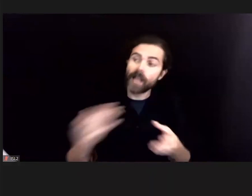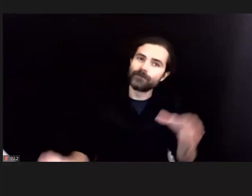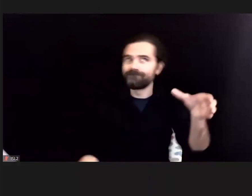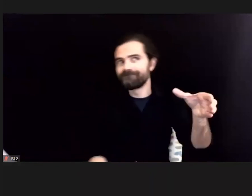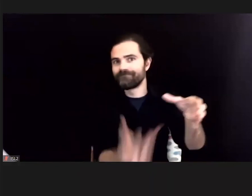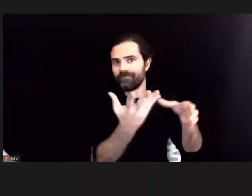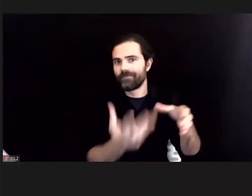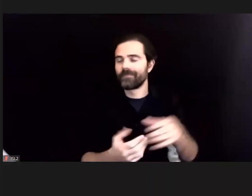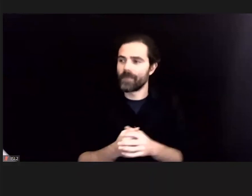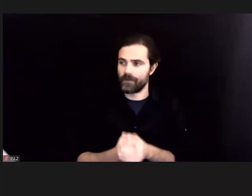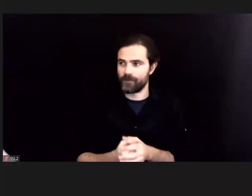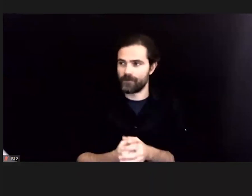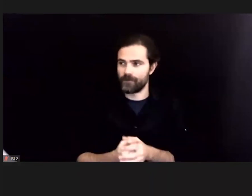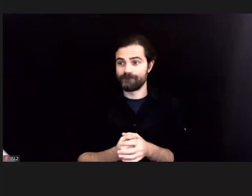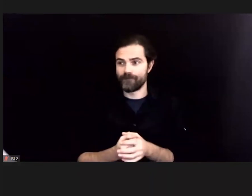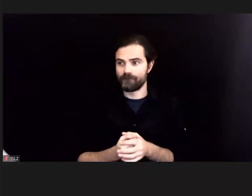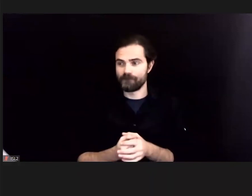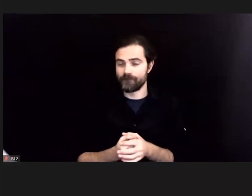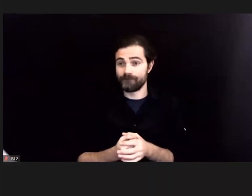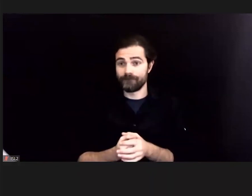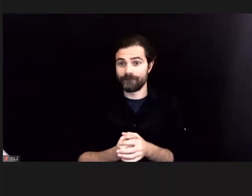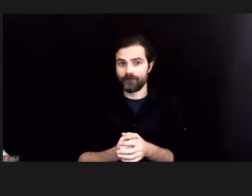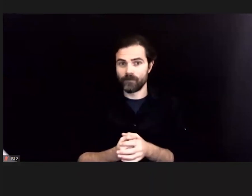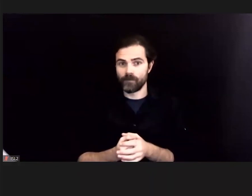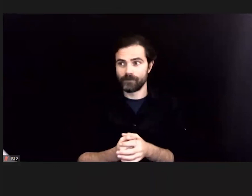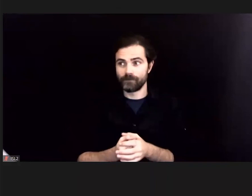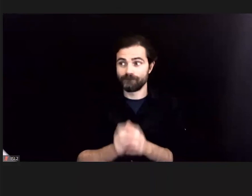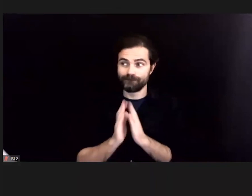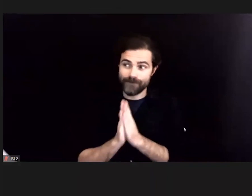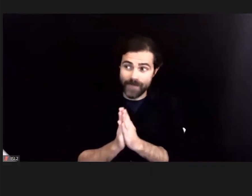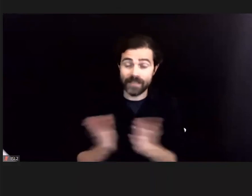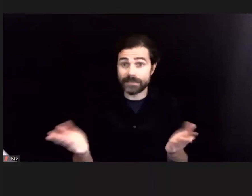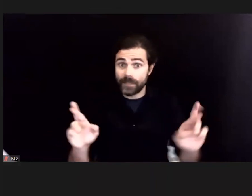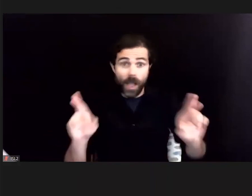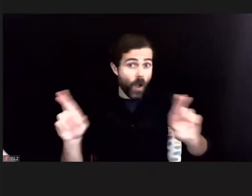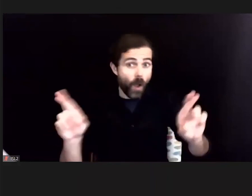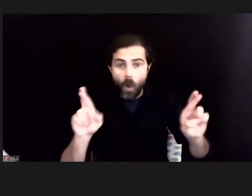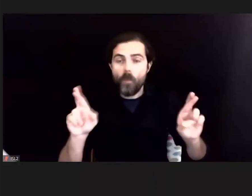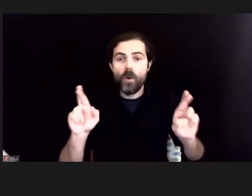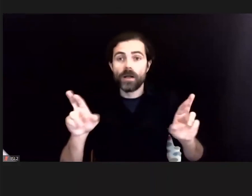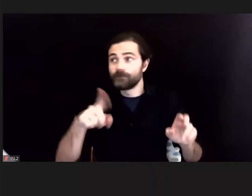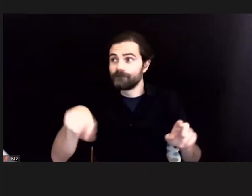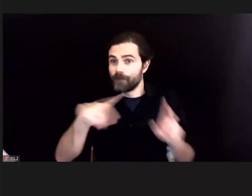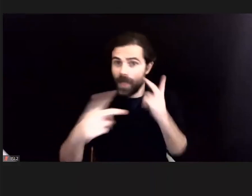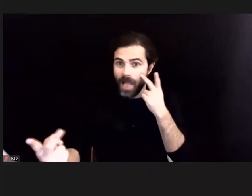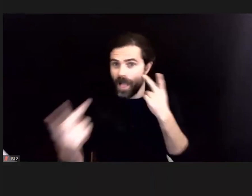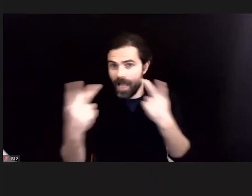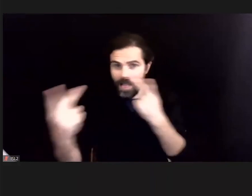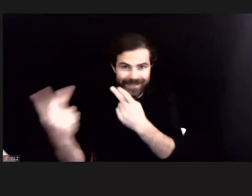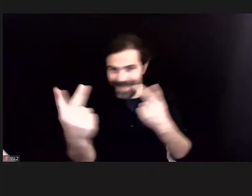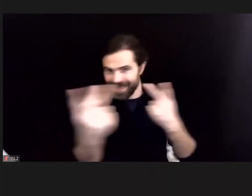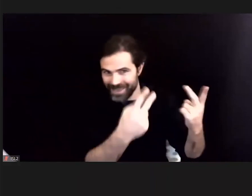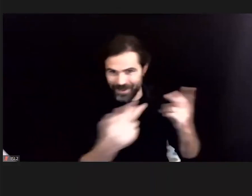before. And also we hope to see you in the following events, and we hope that